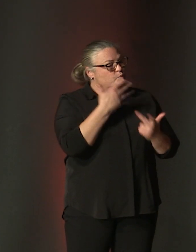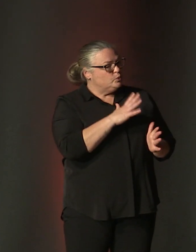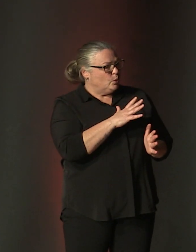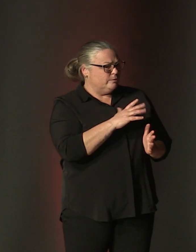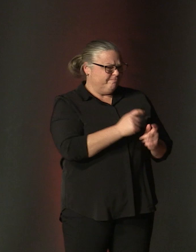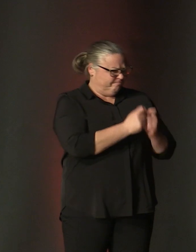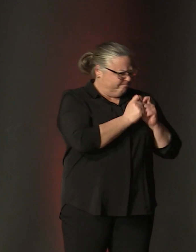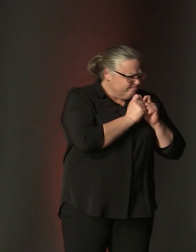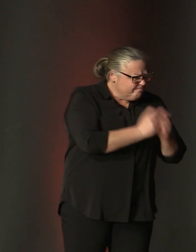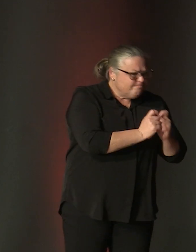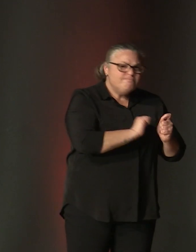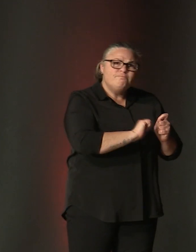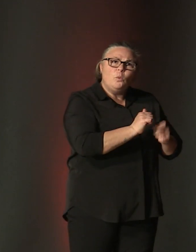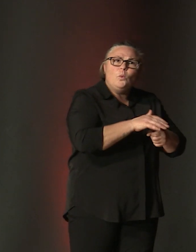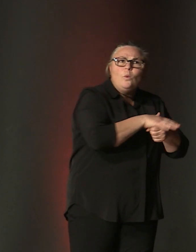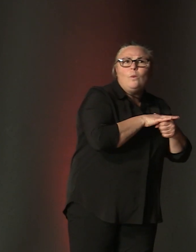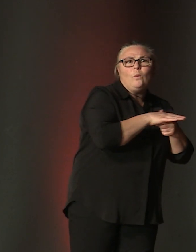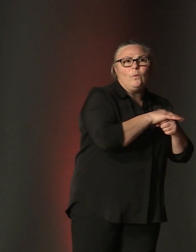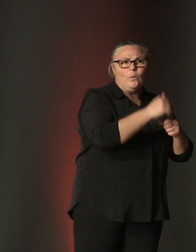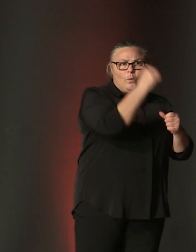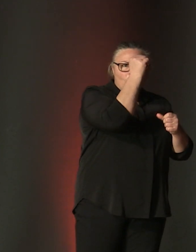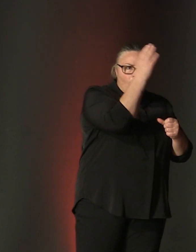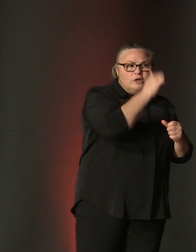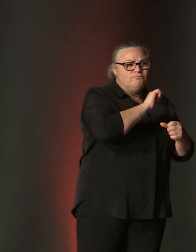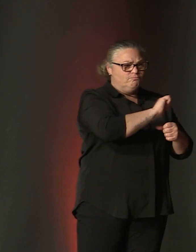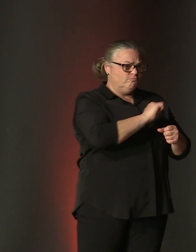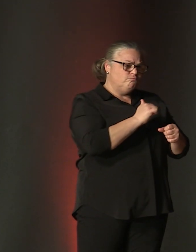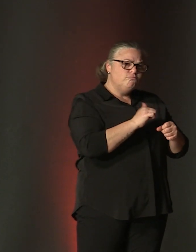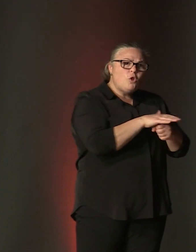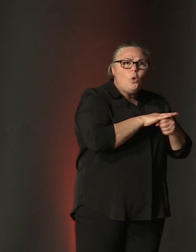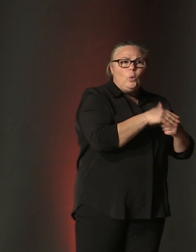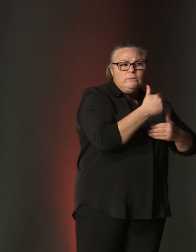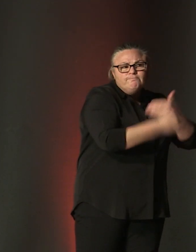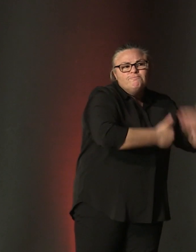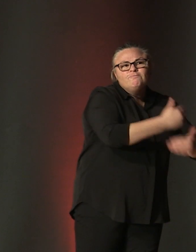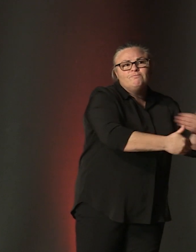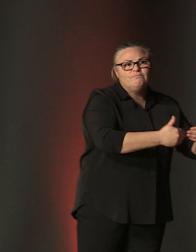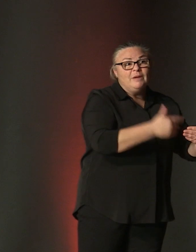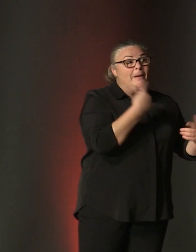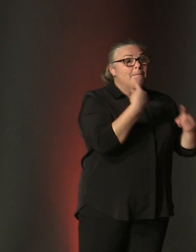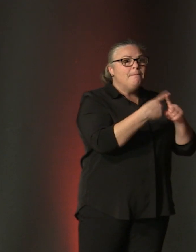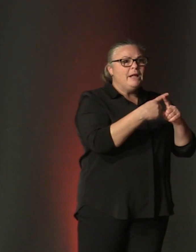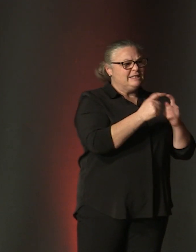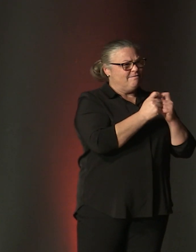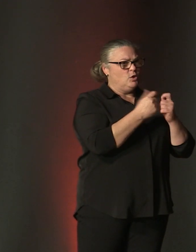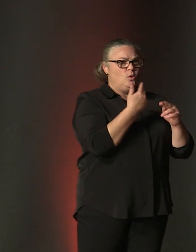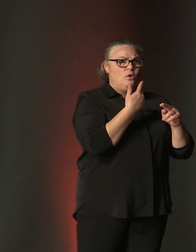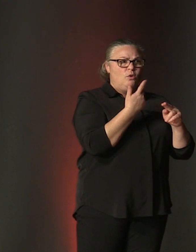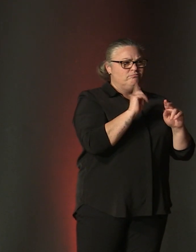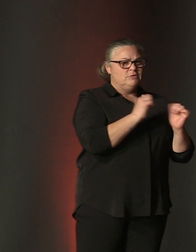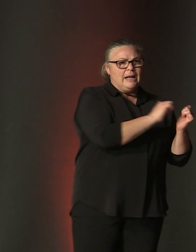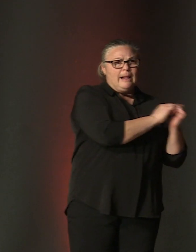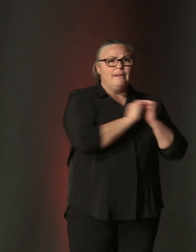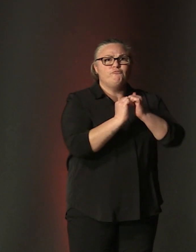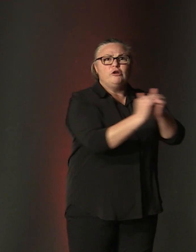knowledge and local practices, and also the value of collaboration. These are all applicable